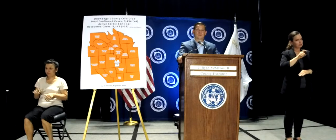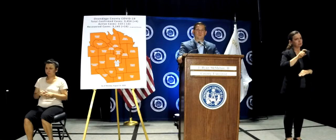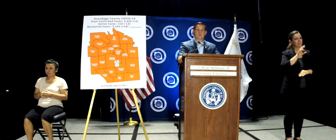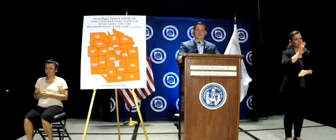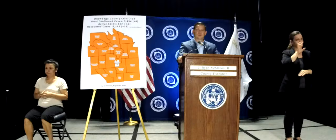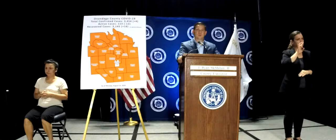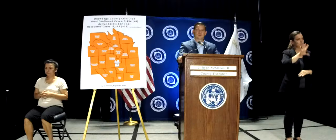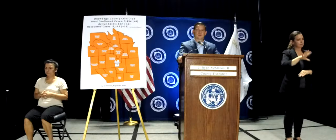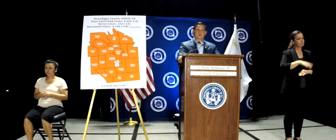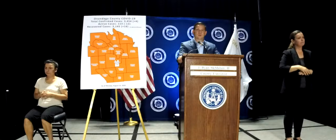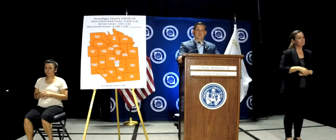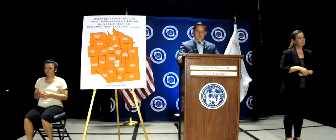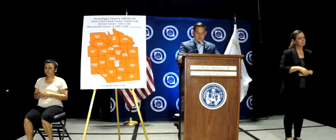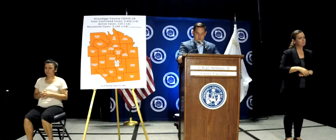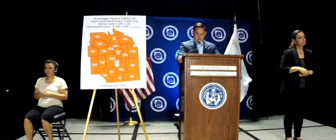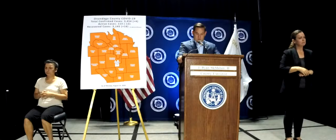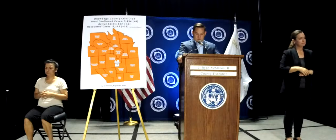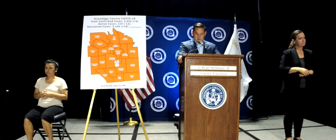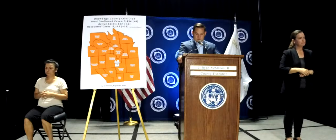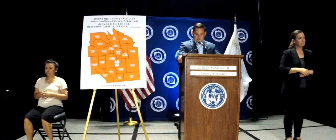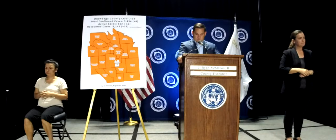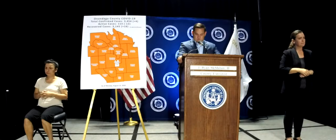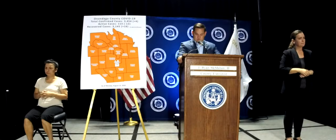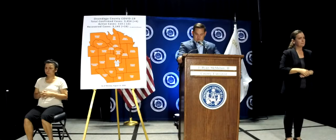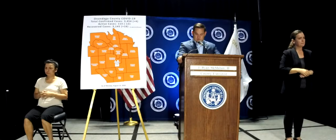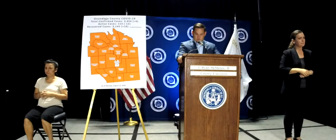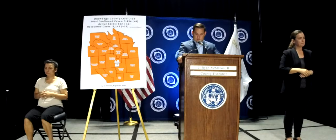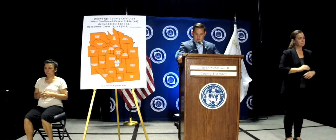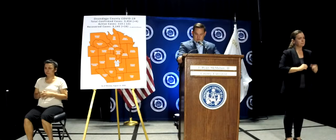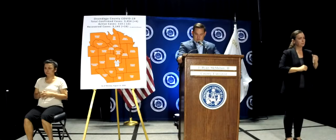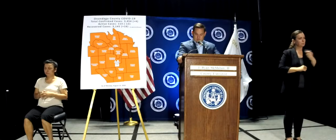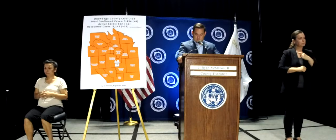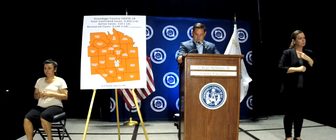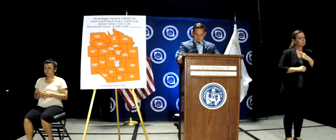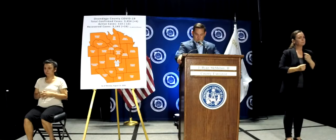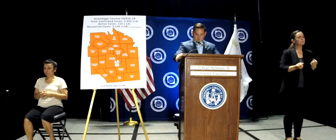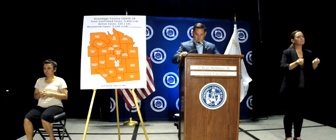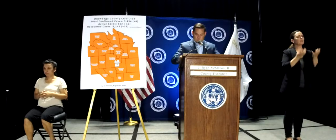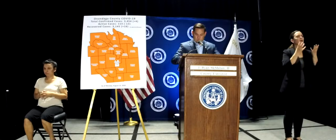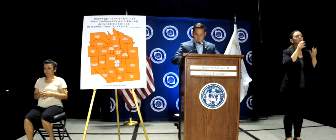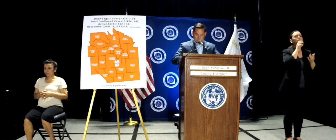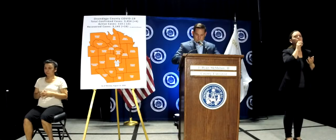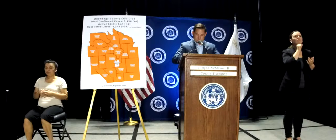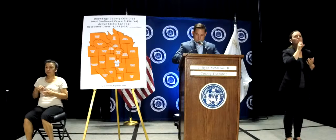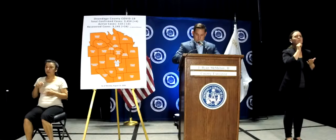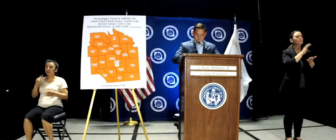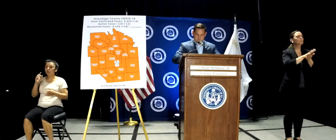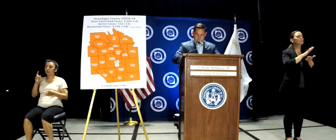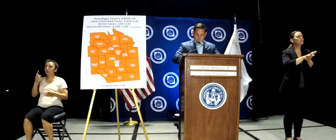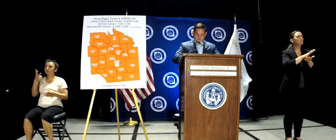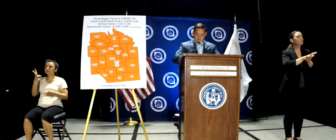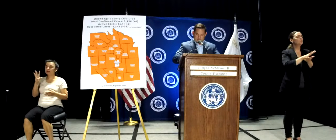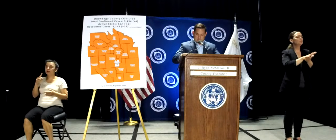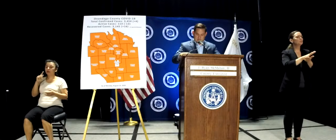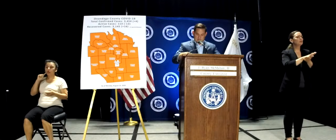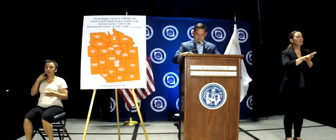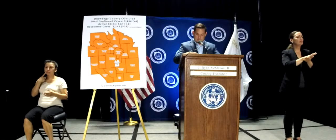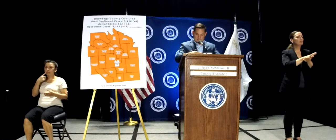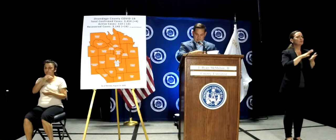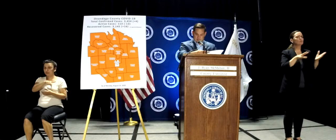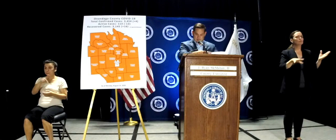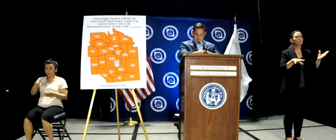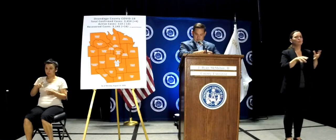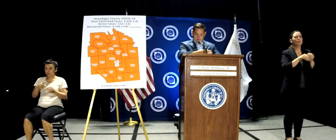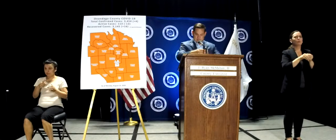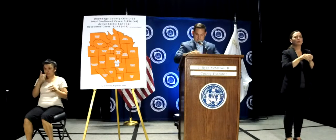amount of school-age cases the county has seen again? Yeah, school-age cases total have